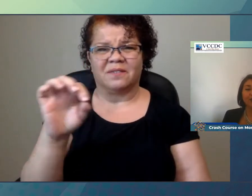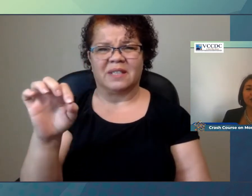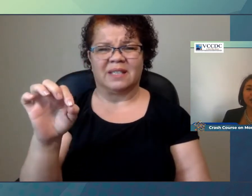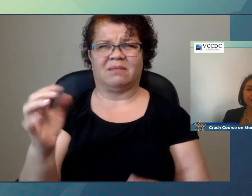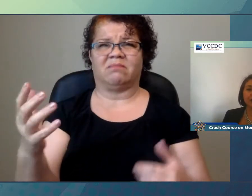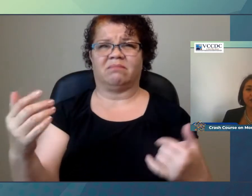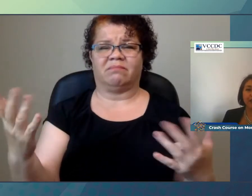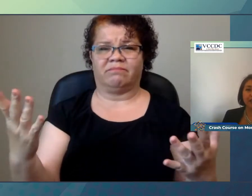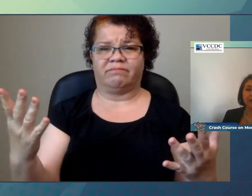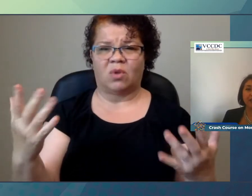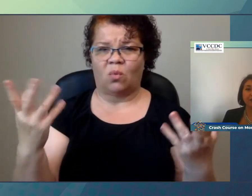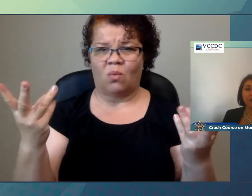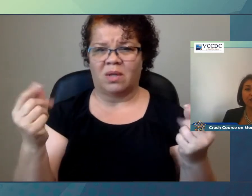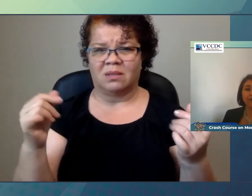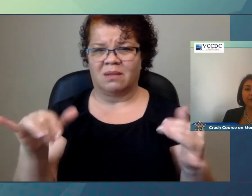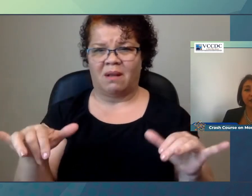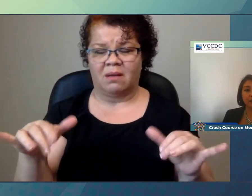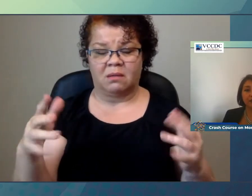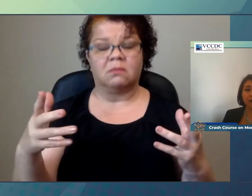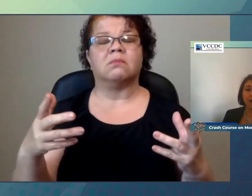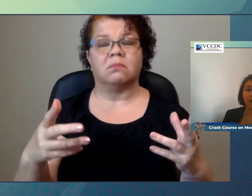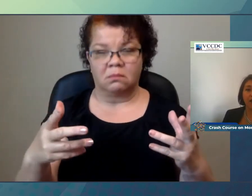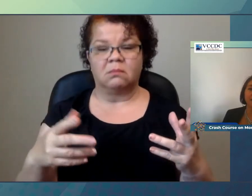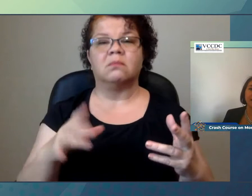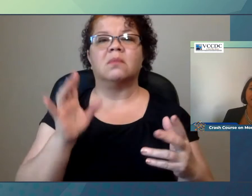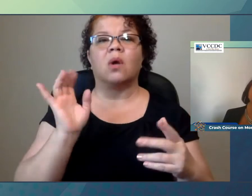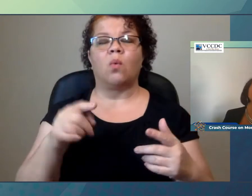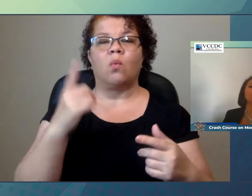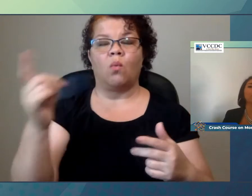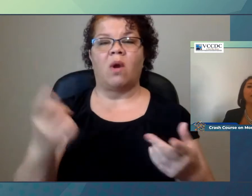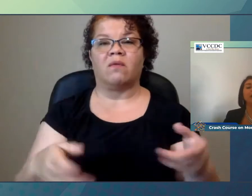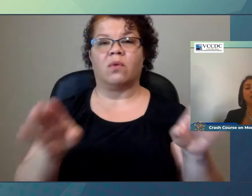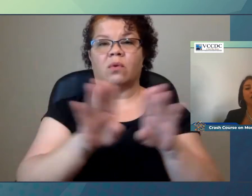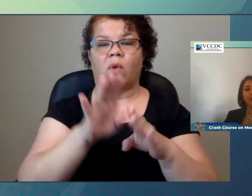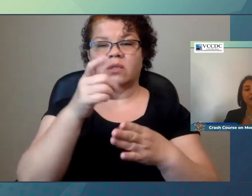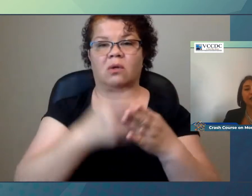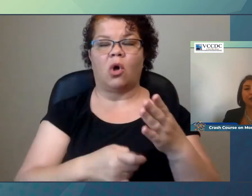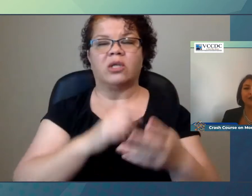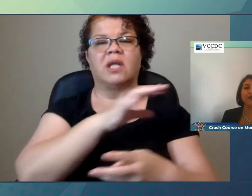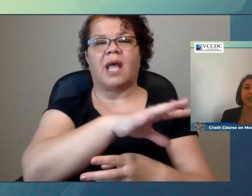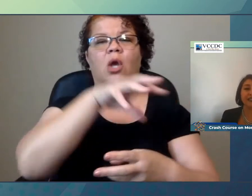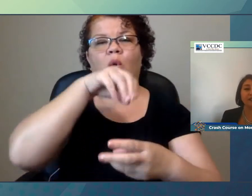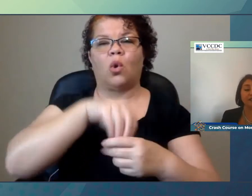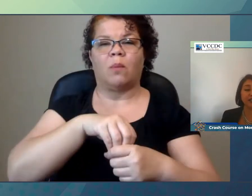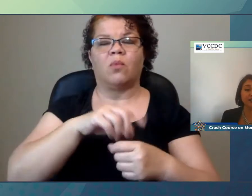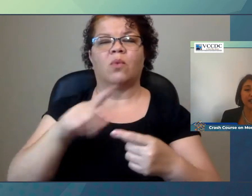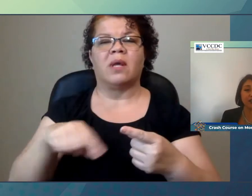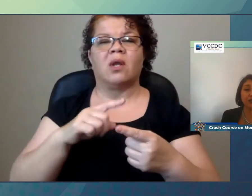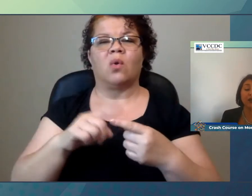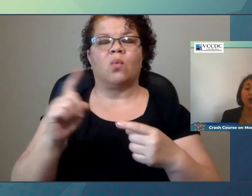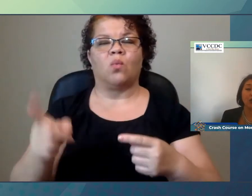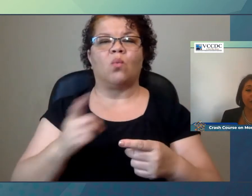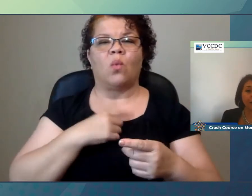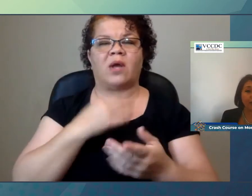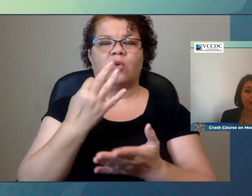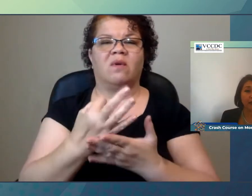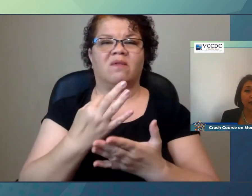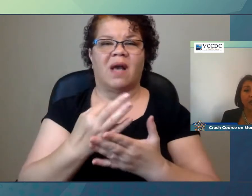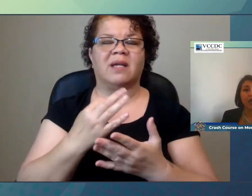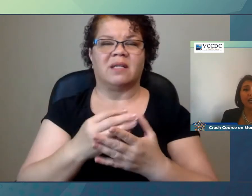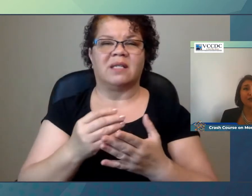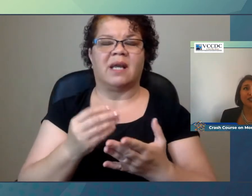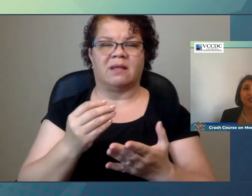An origination fee is one of the closing costs that is incorporated when you finance a transaction with a